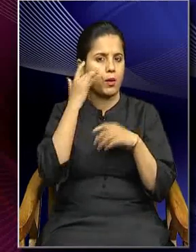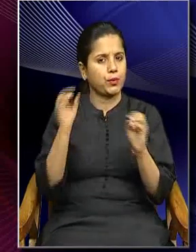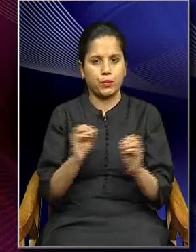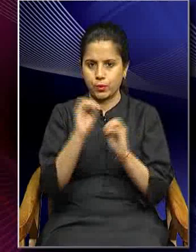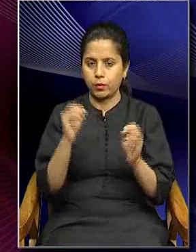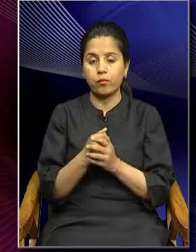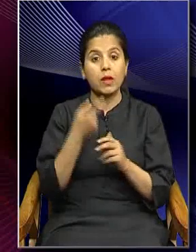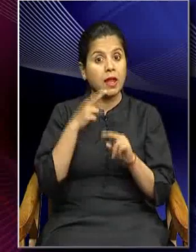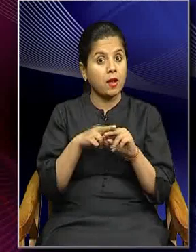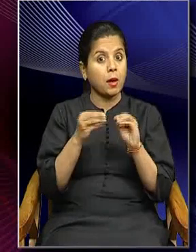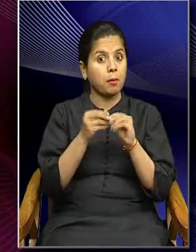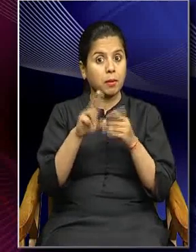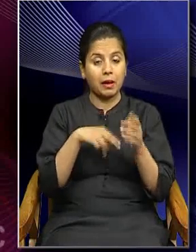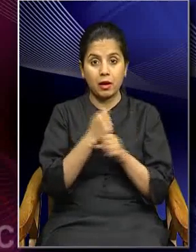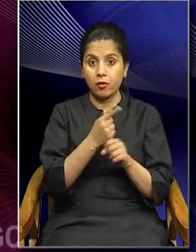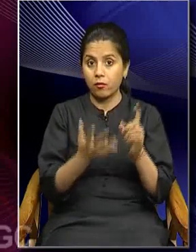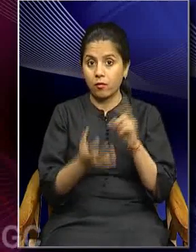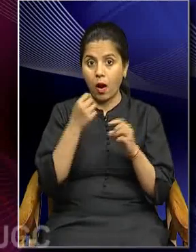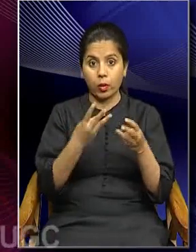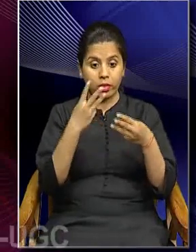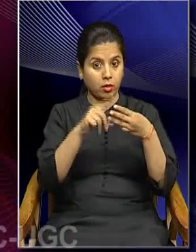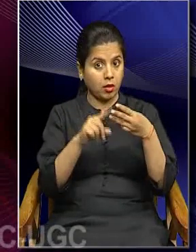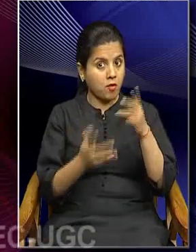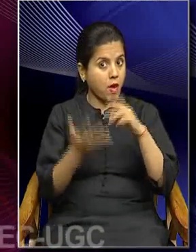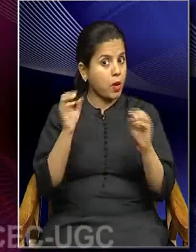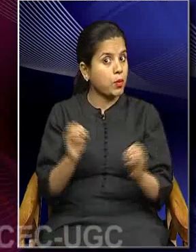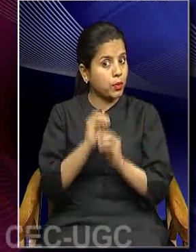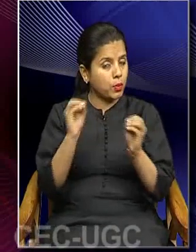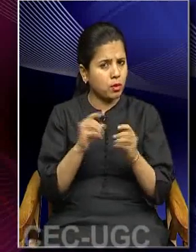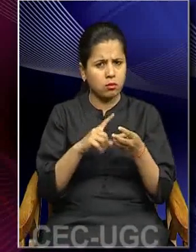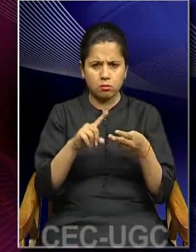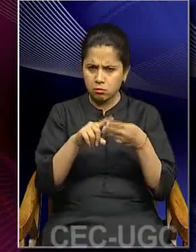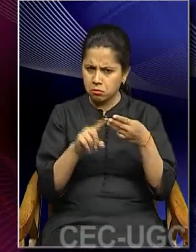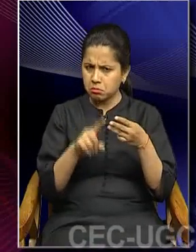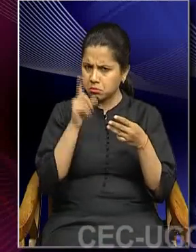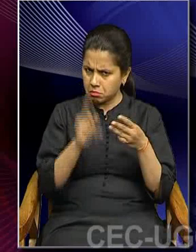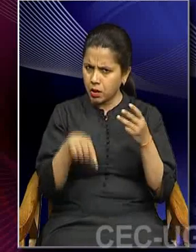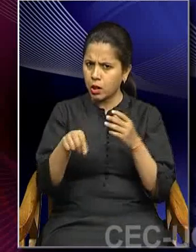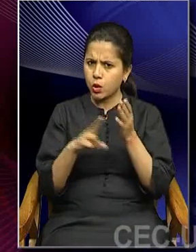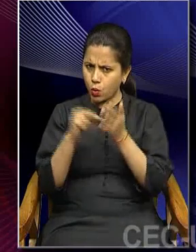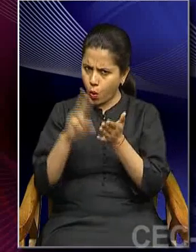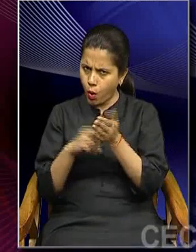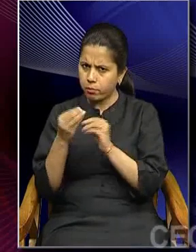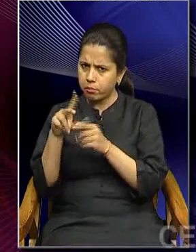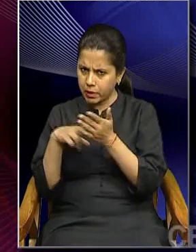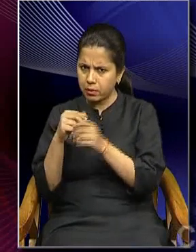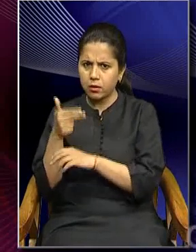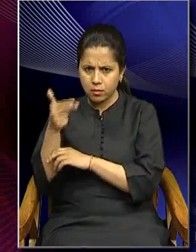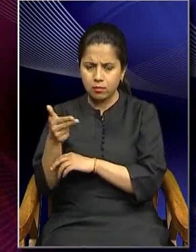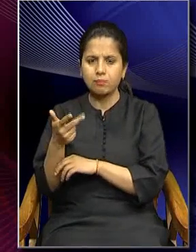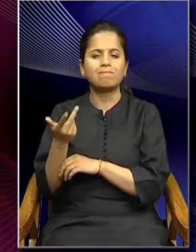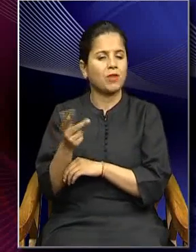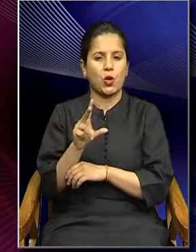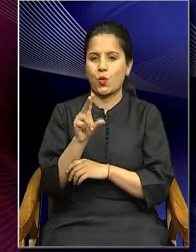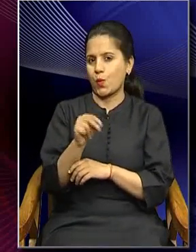if being is not found in these 3, are these to be considered under non-being? Of course